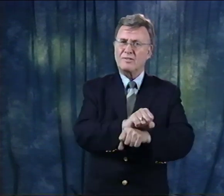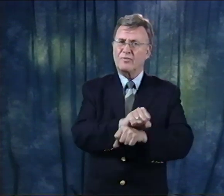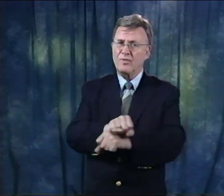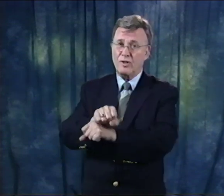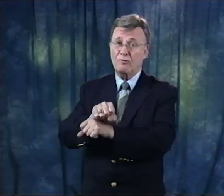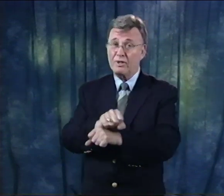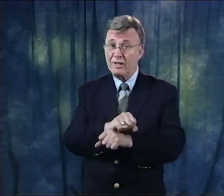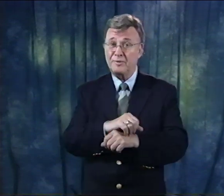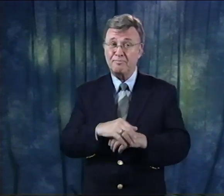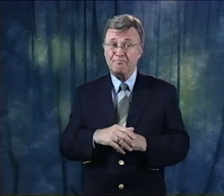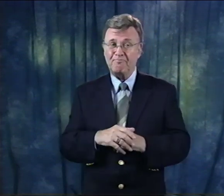slavery.